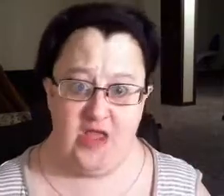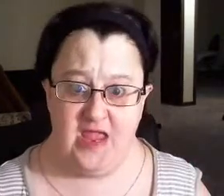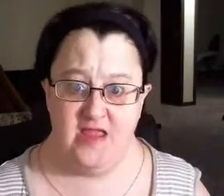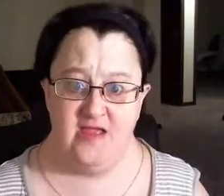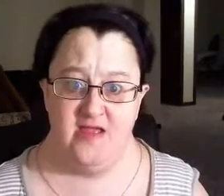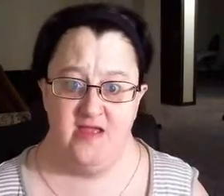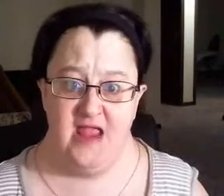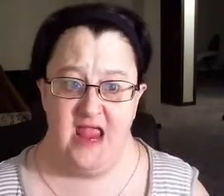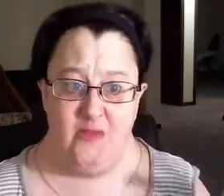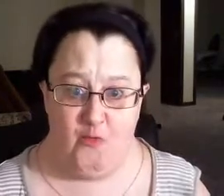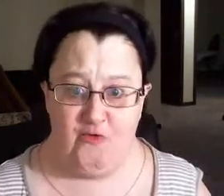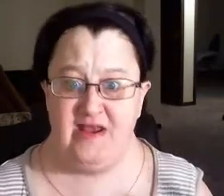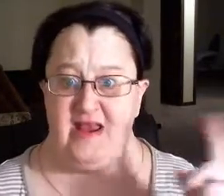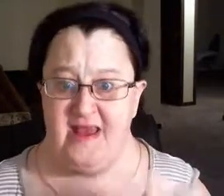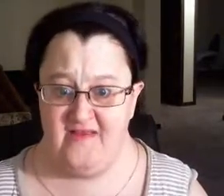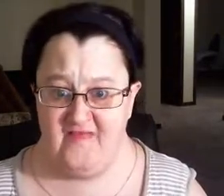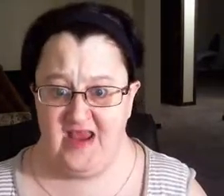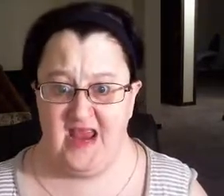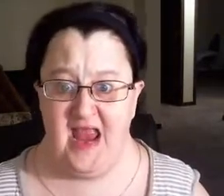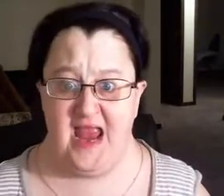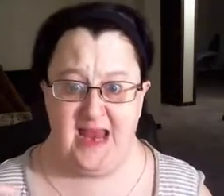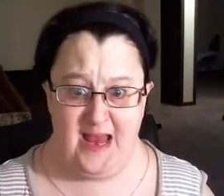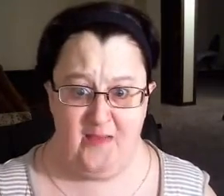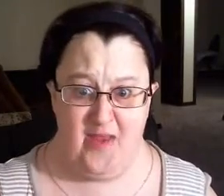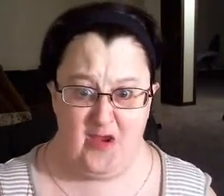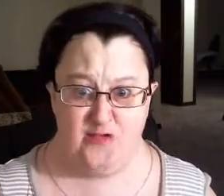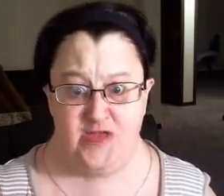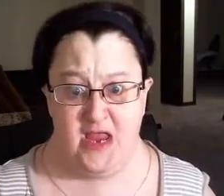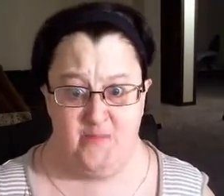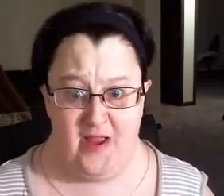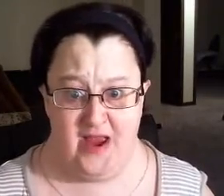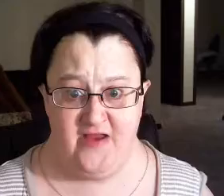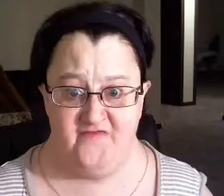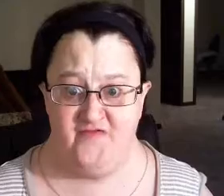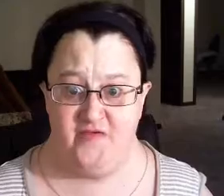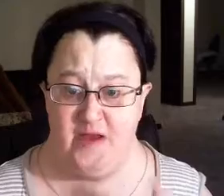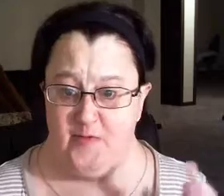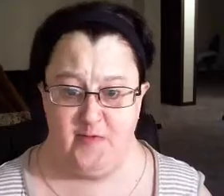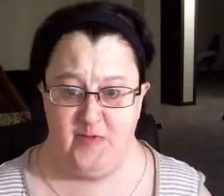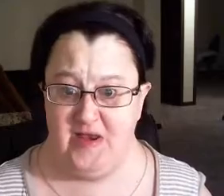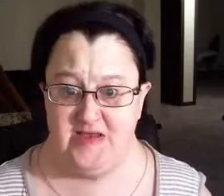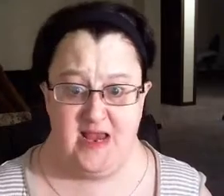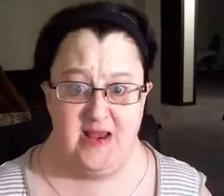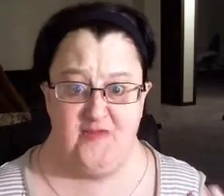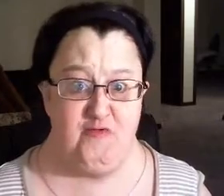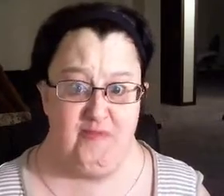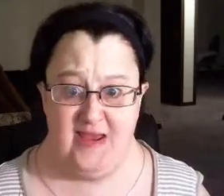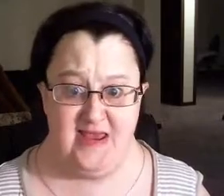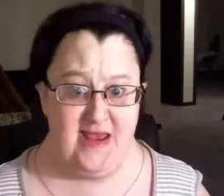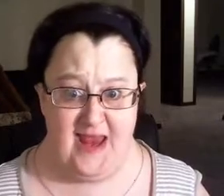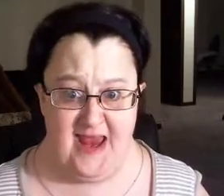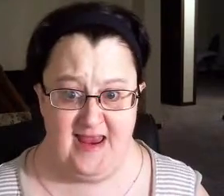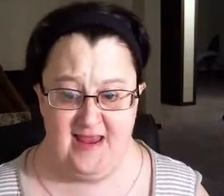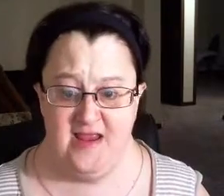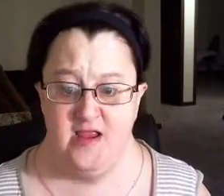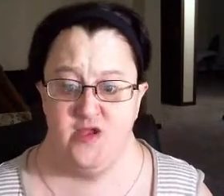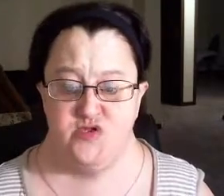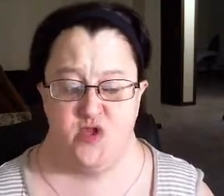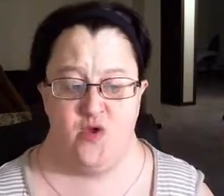walking in the morning and the evening and getting on my exercise bike for anywhere between 10 and 30 minutes a day so